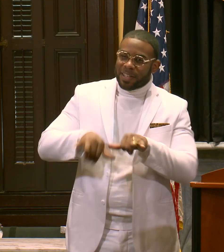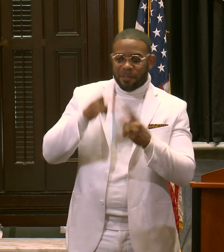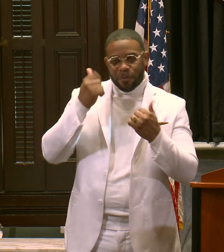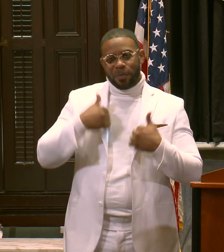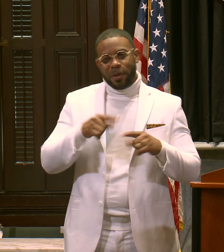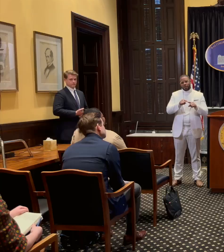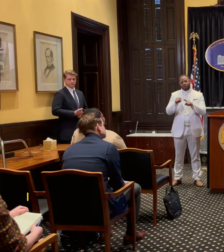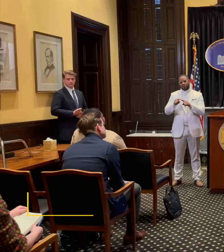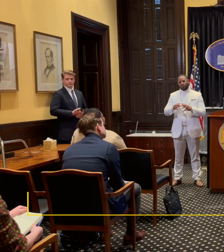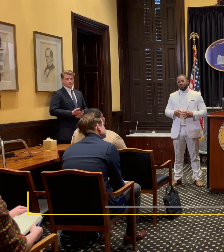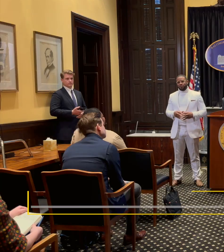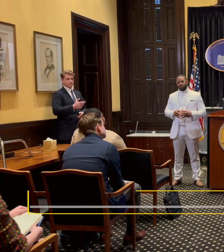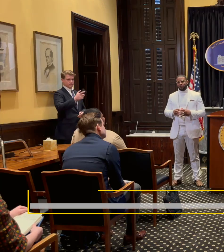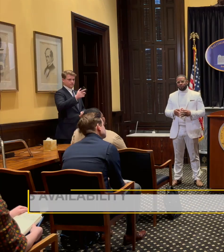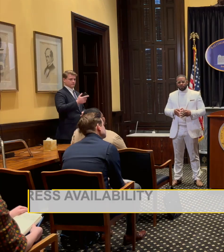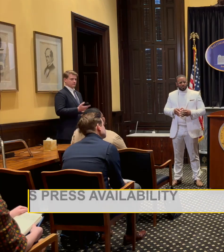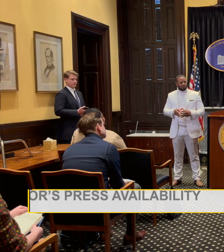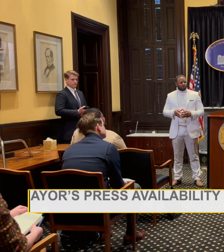for me as well.